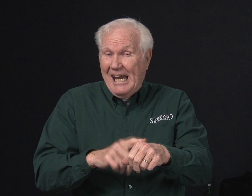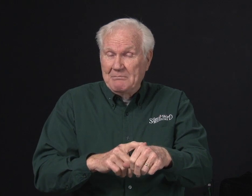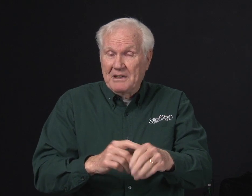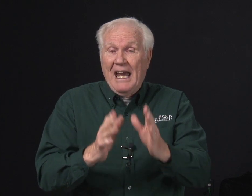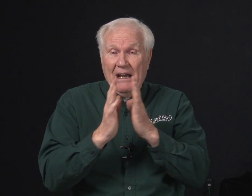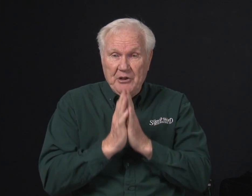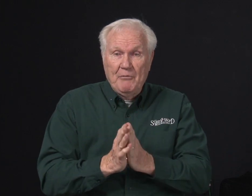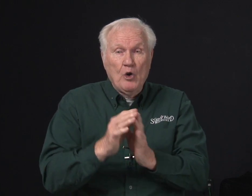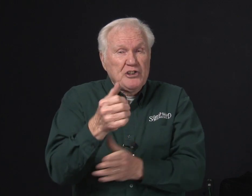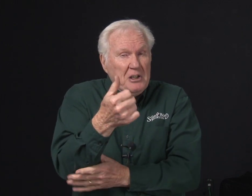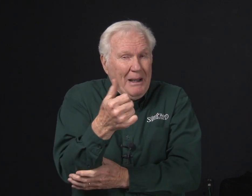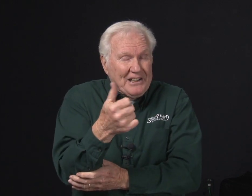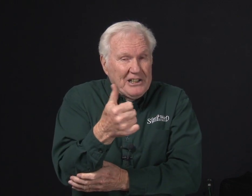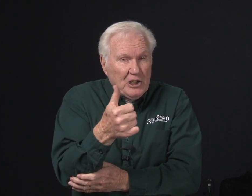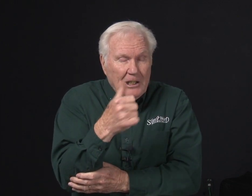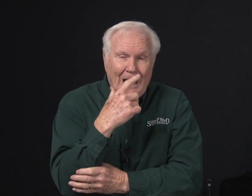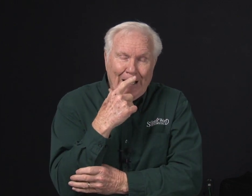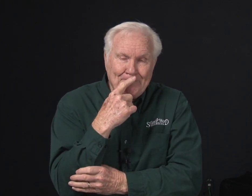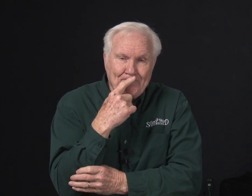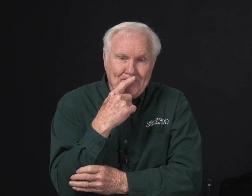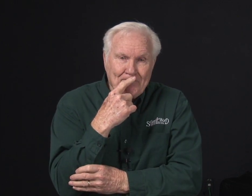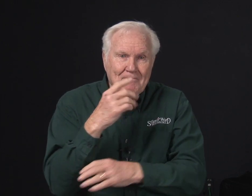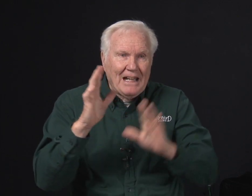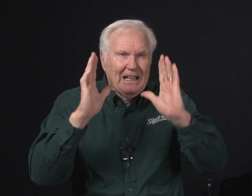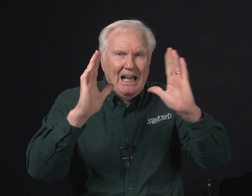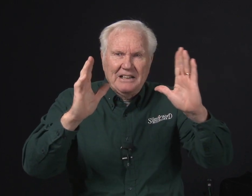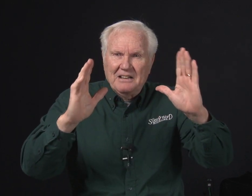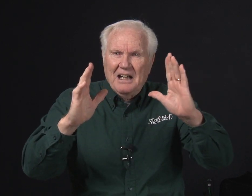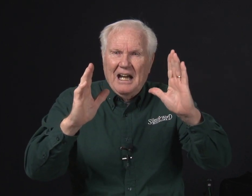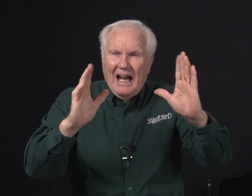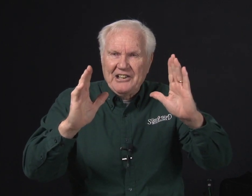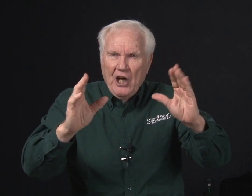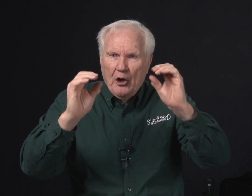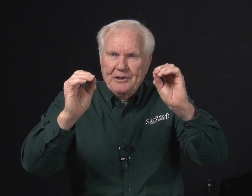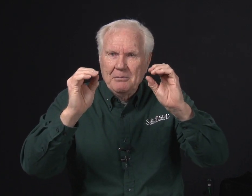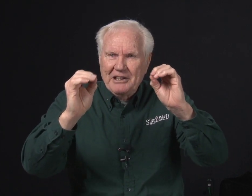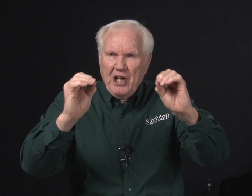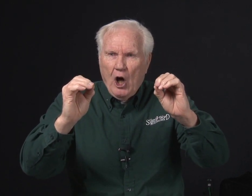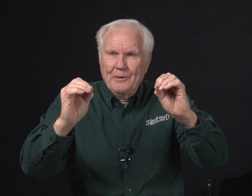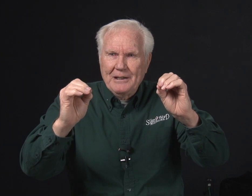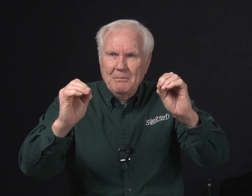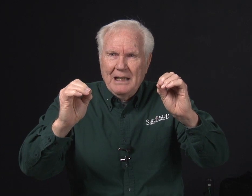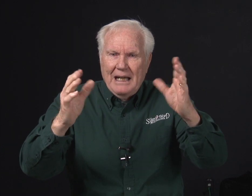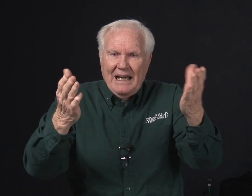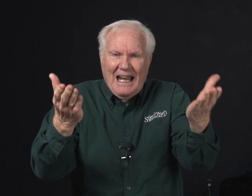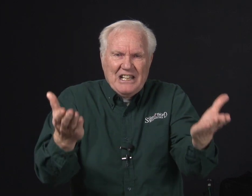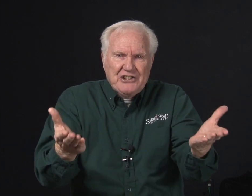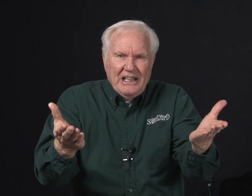time to have devotion about 10 o'clock, and I taught them, And I said,